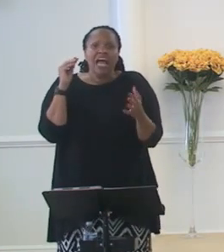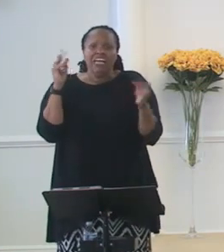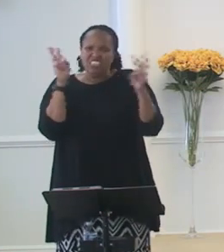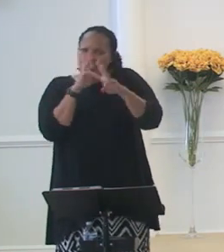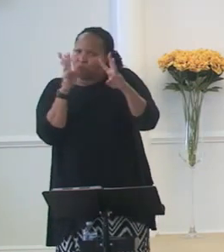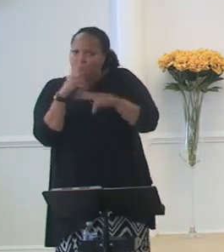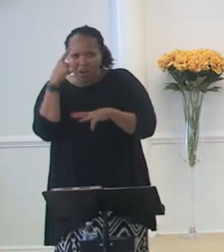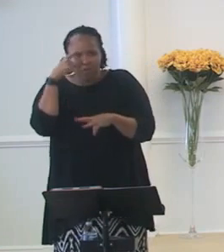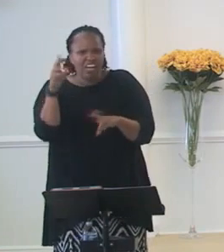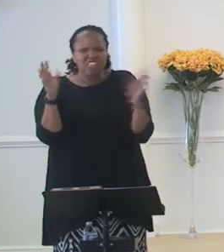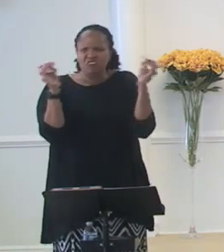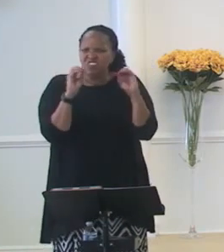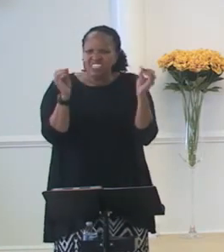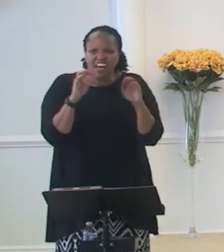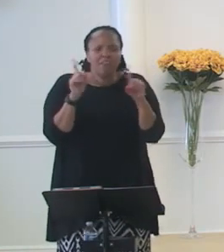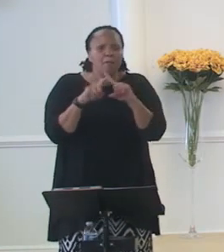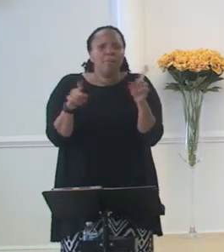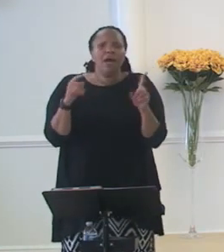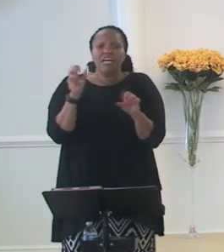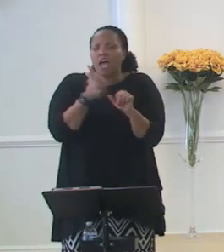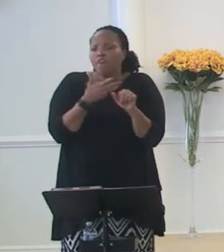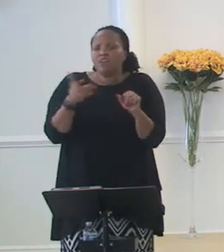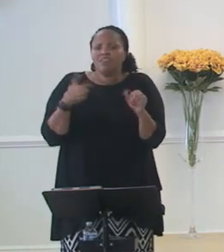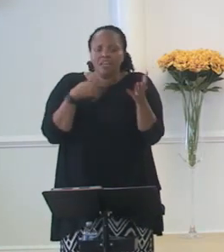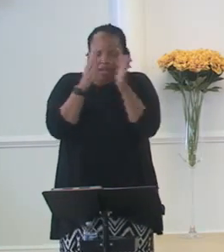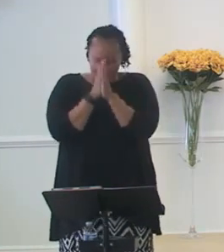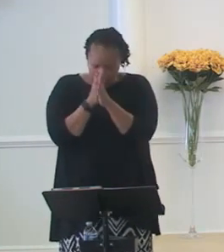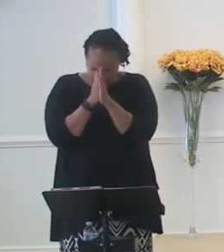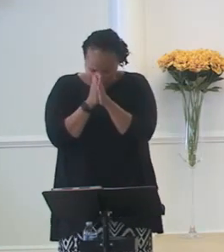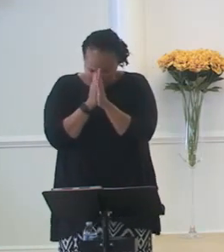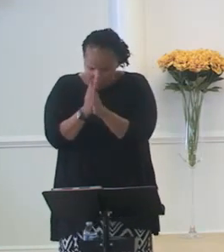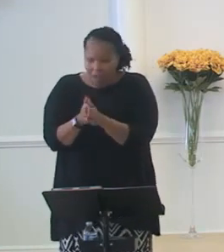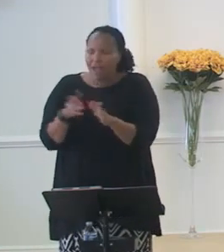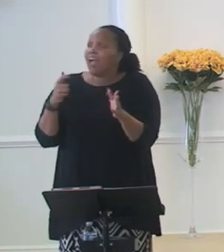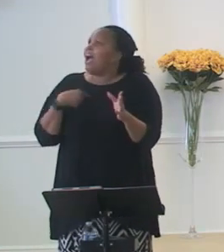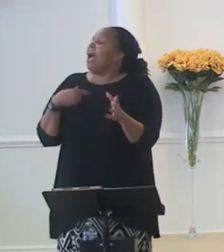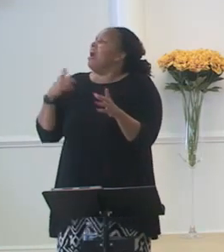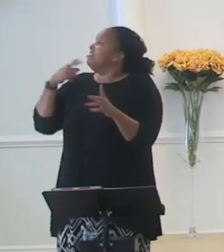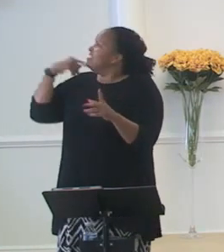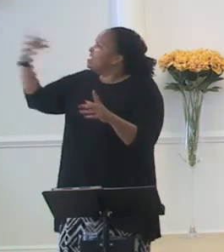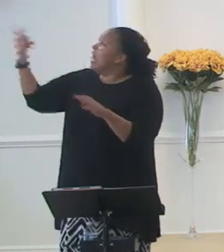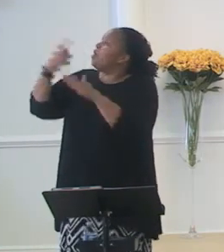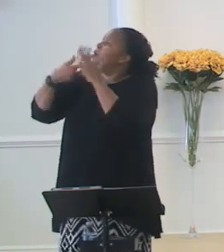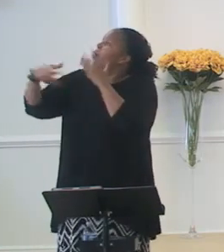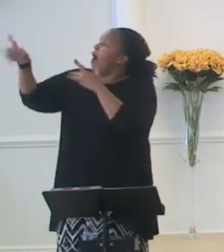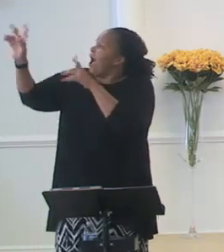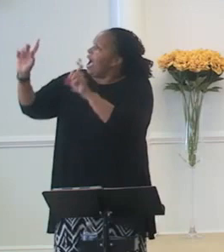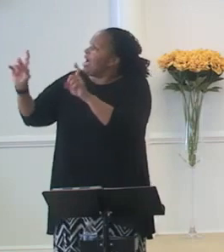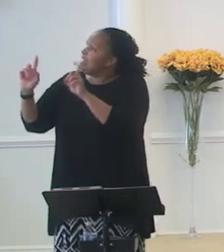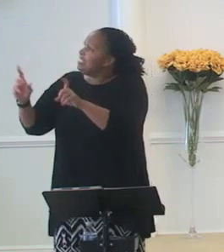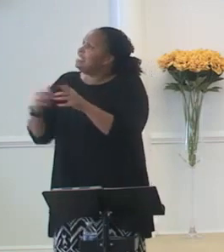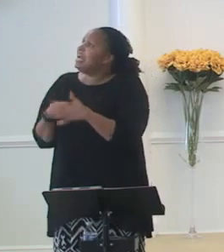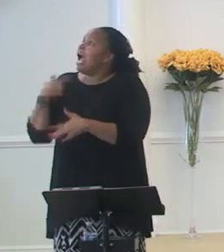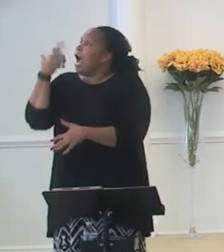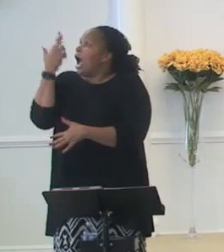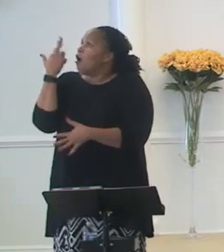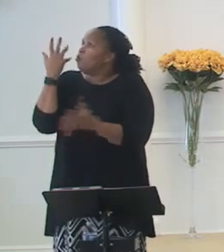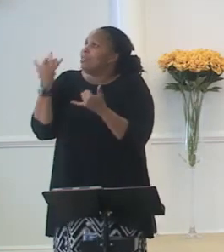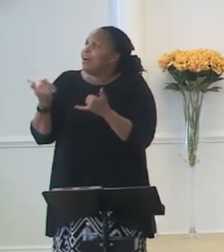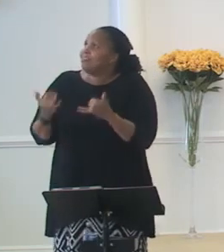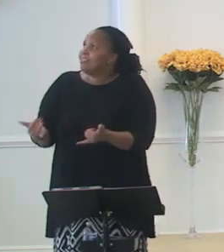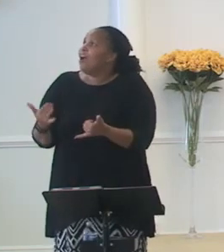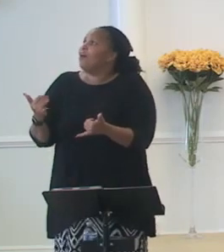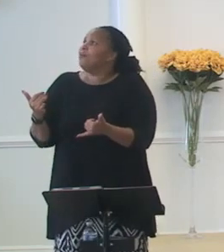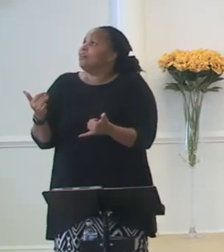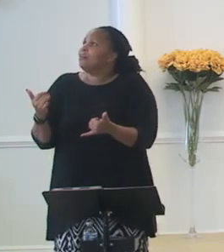in all things with prayer and supplications. I make my requests known unto God. I'm realizing now it's